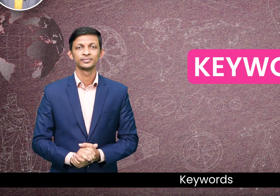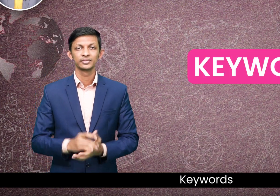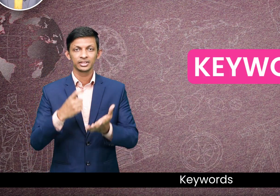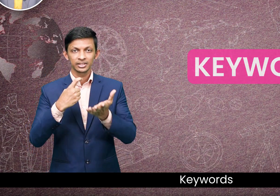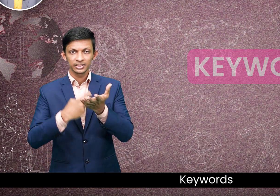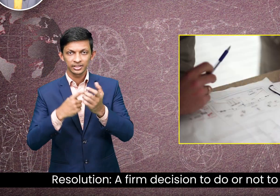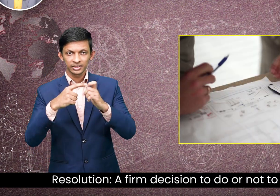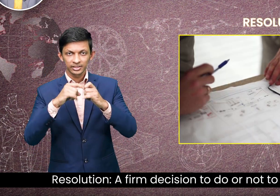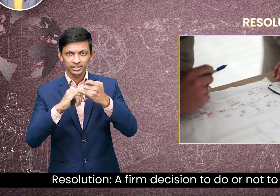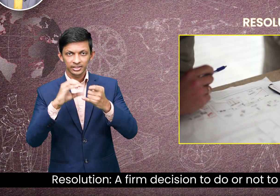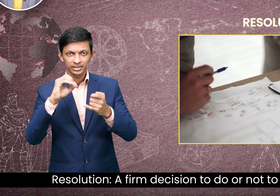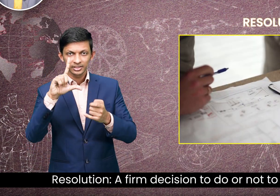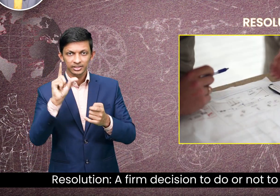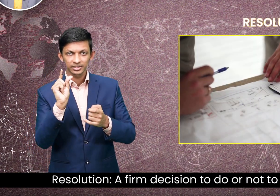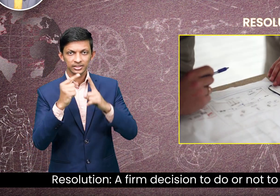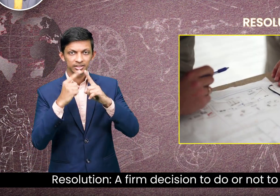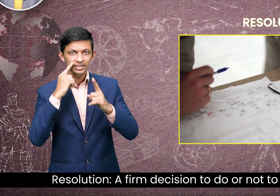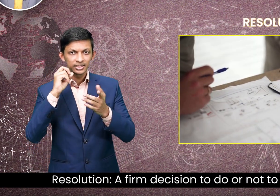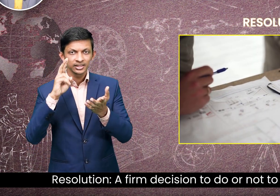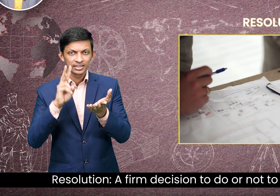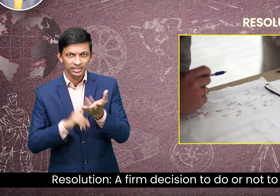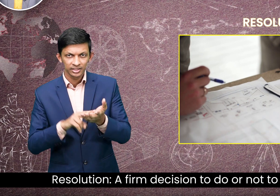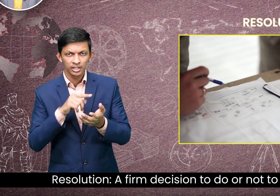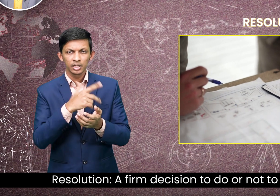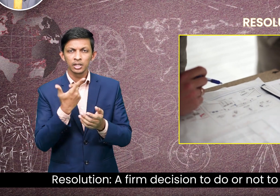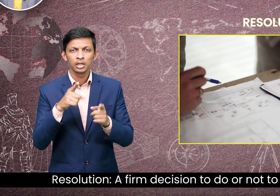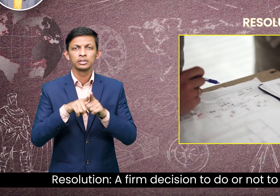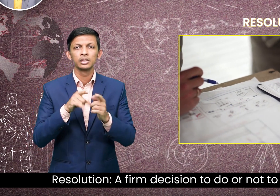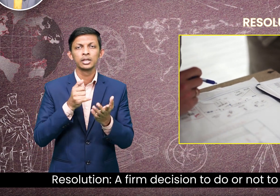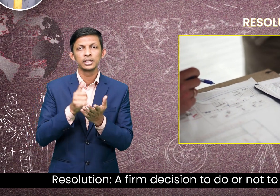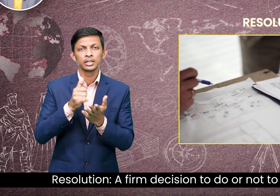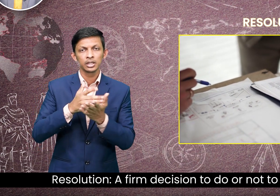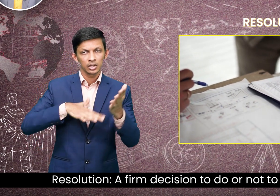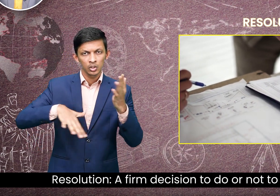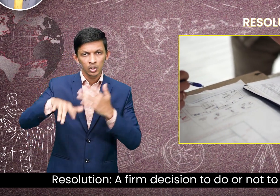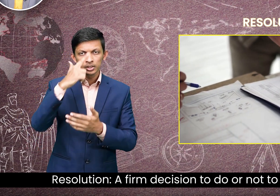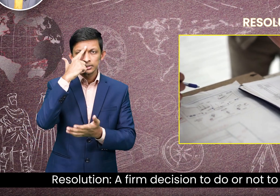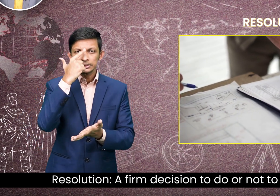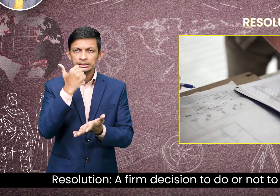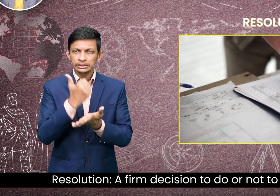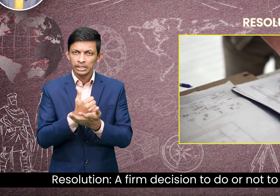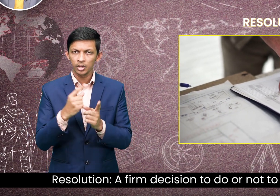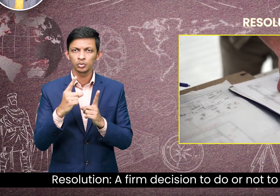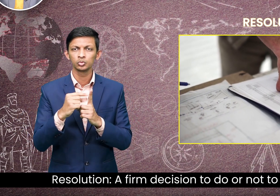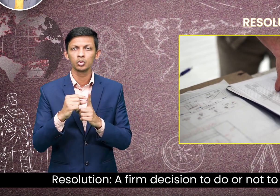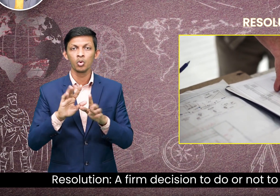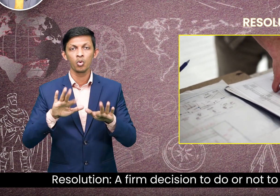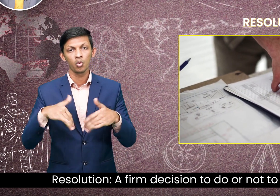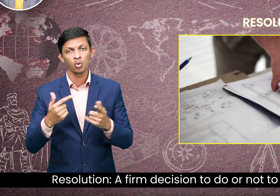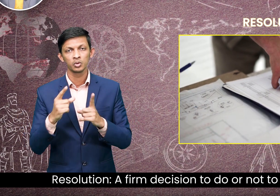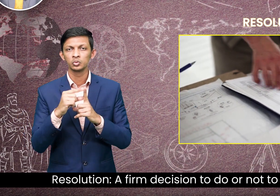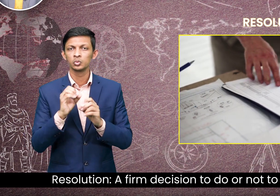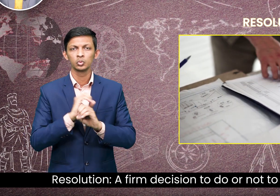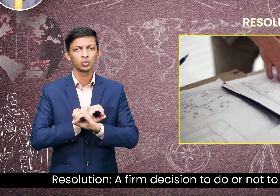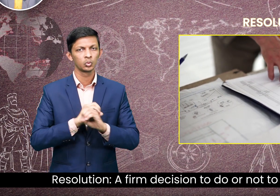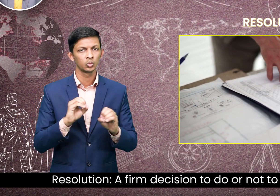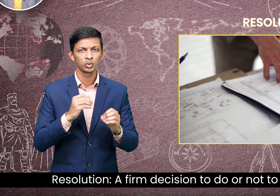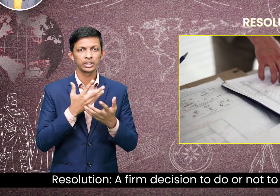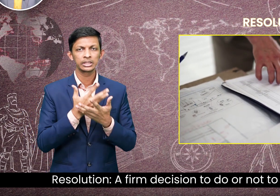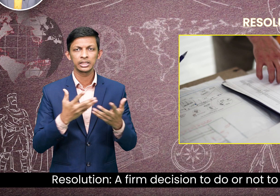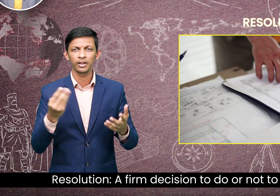Keywords. Resolution. Affirm decisions to do or not to do something.